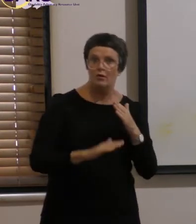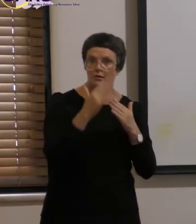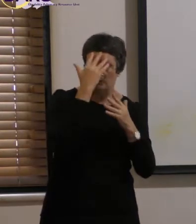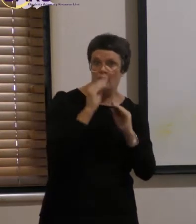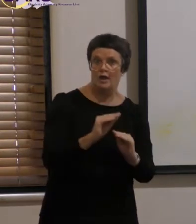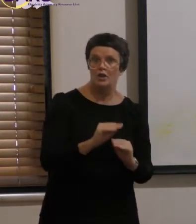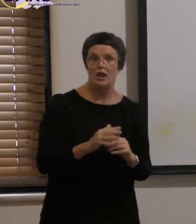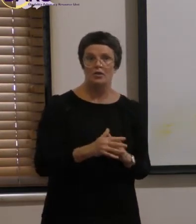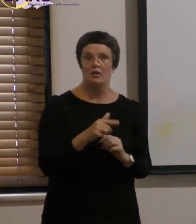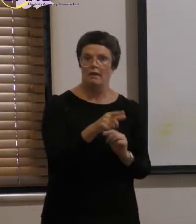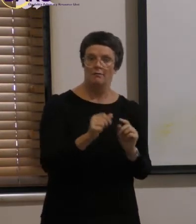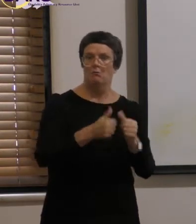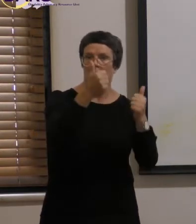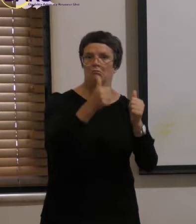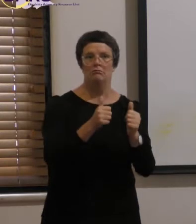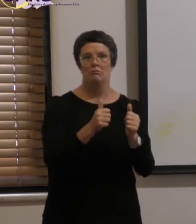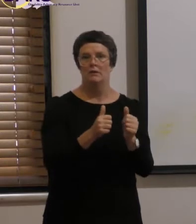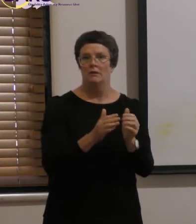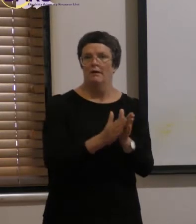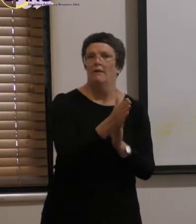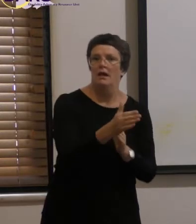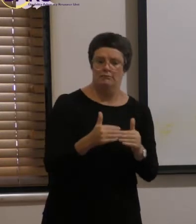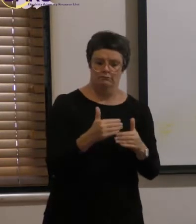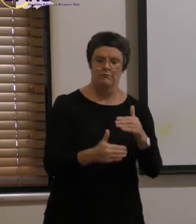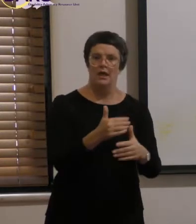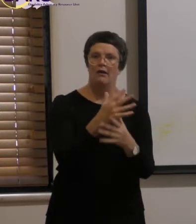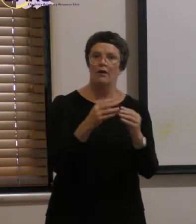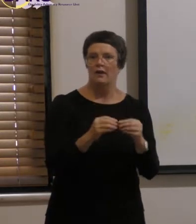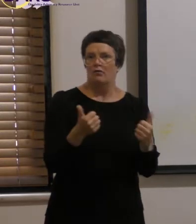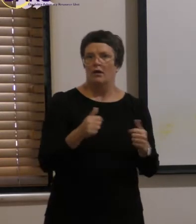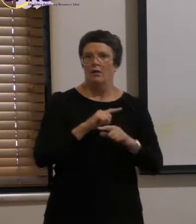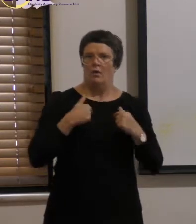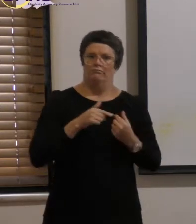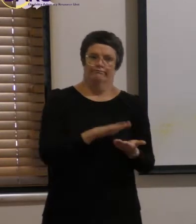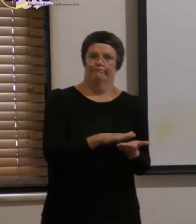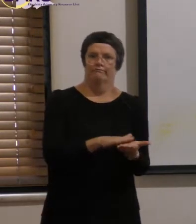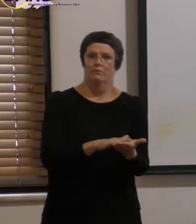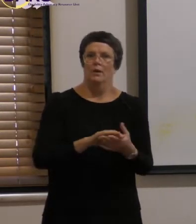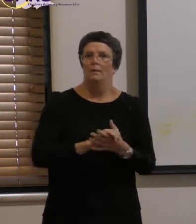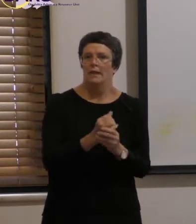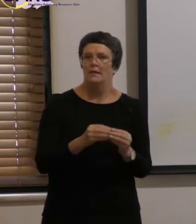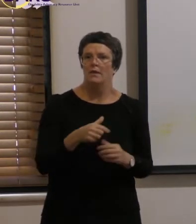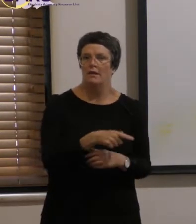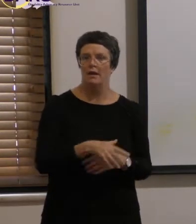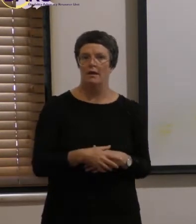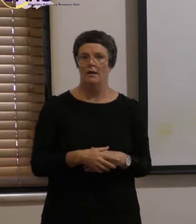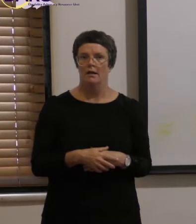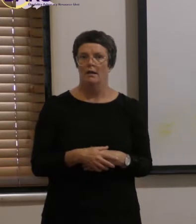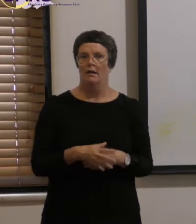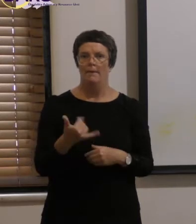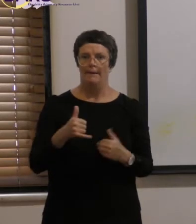where they're excelling, they're doing all the things that we want out of a school, they've got friends, social, the whole thing is happening.